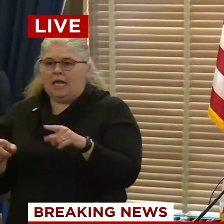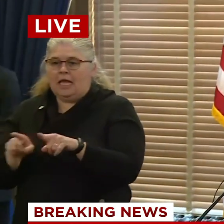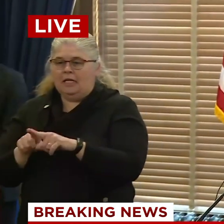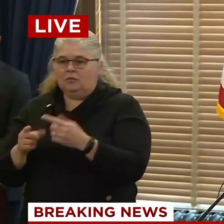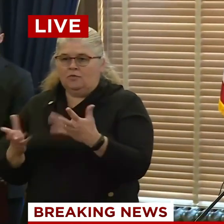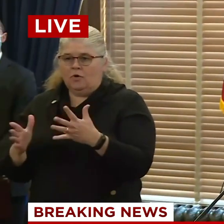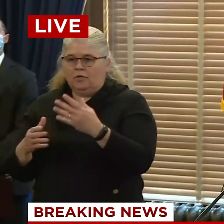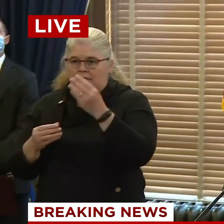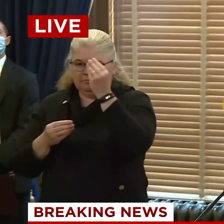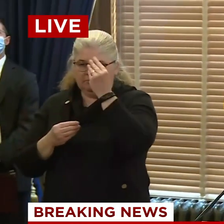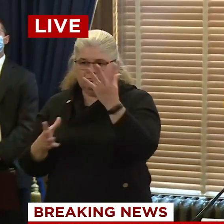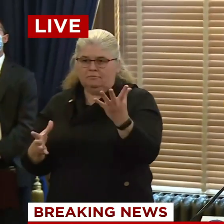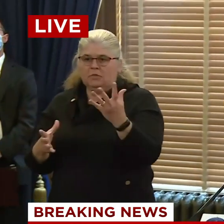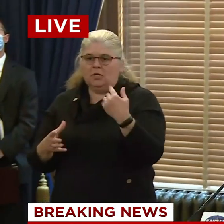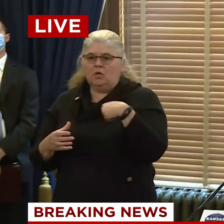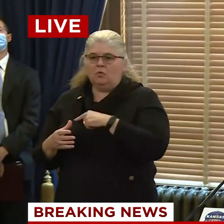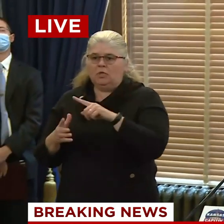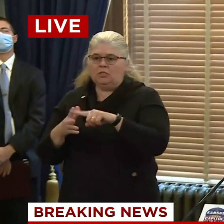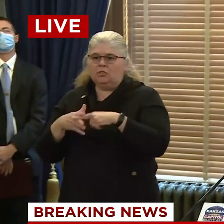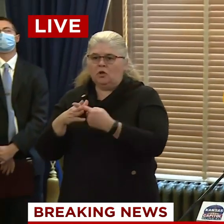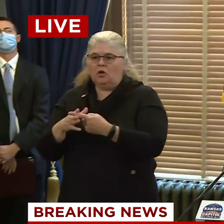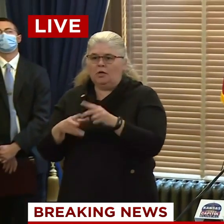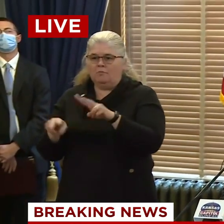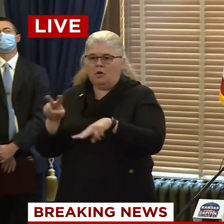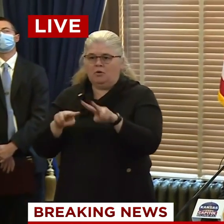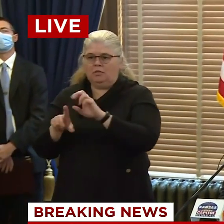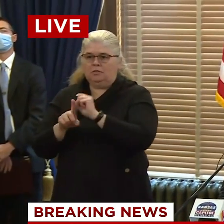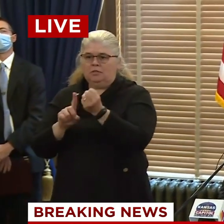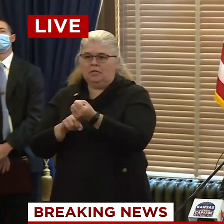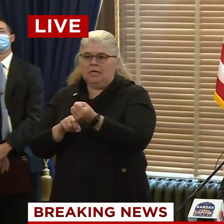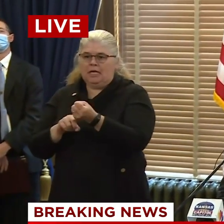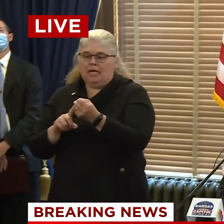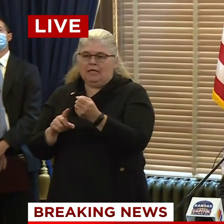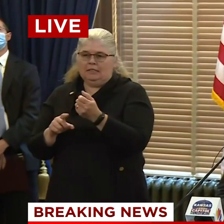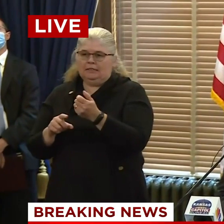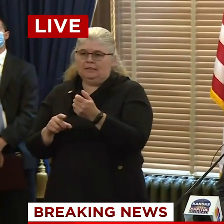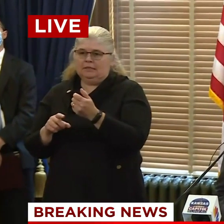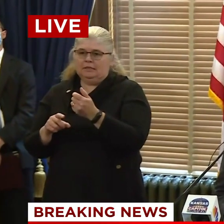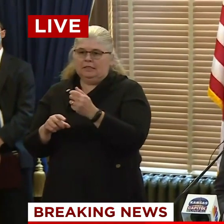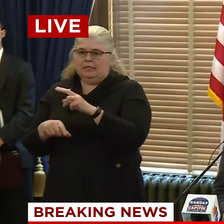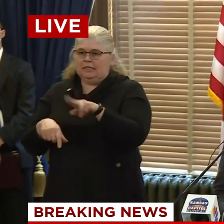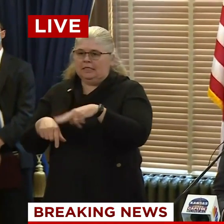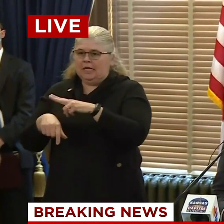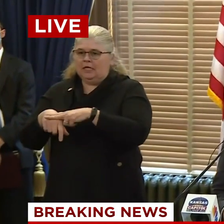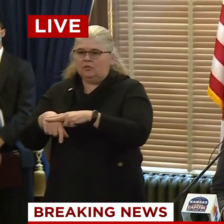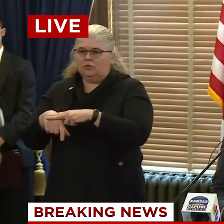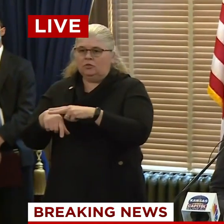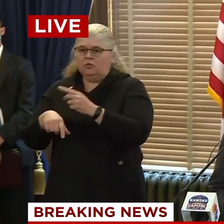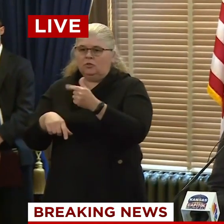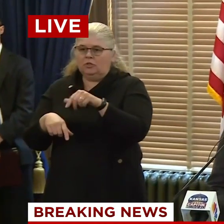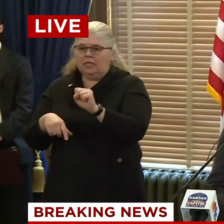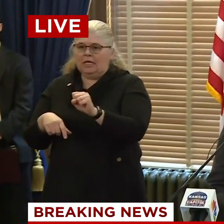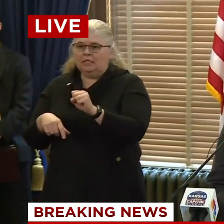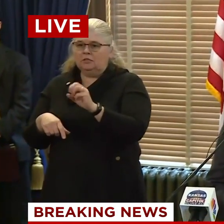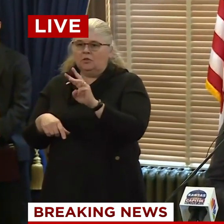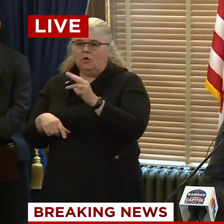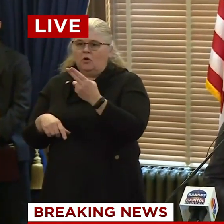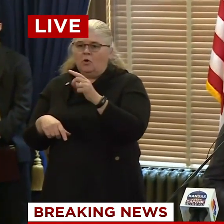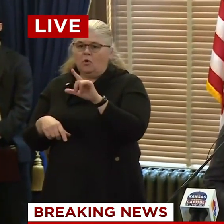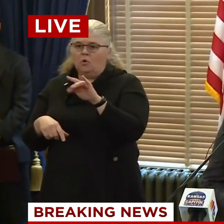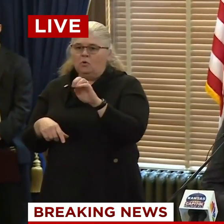out monitoring this situation as a series of unprecedented natural gas wholesale pricing